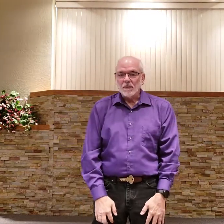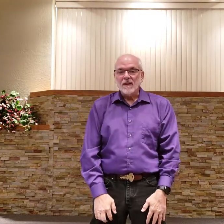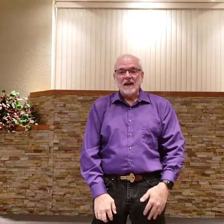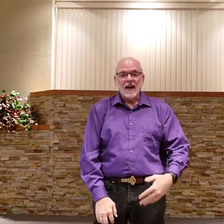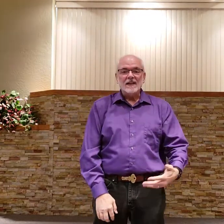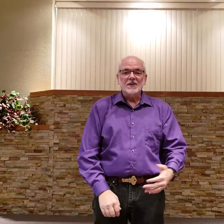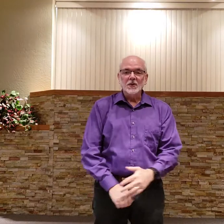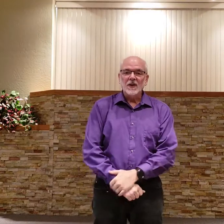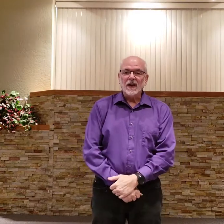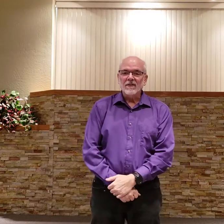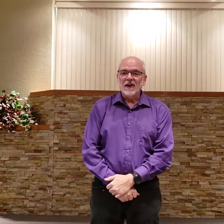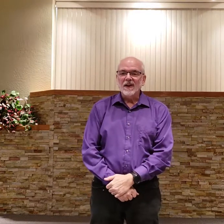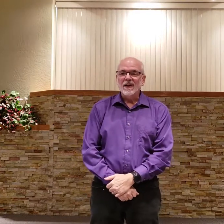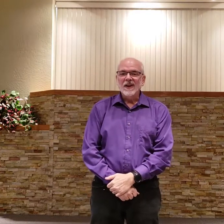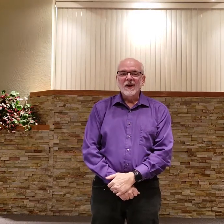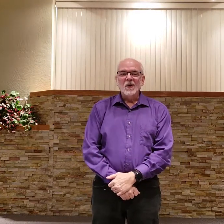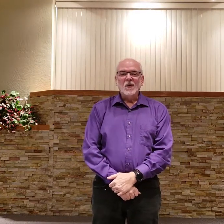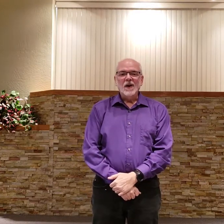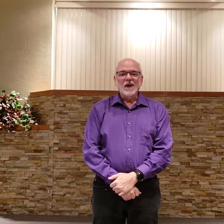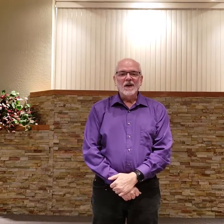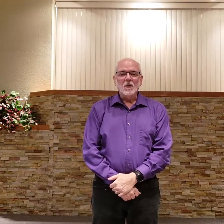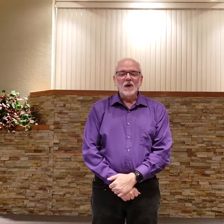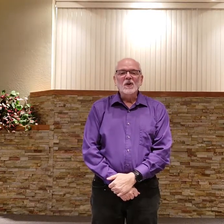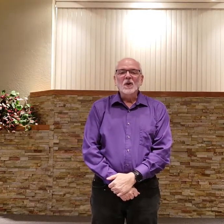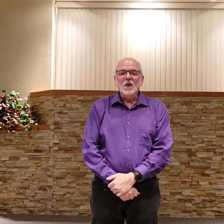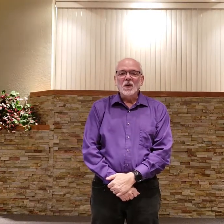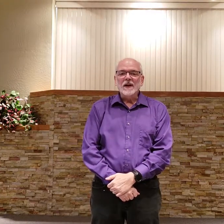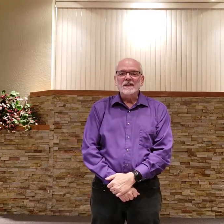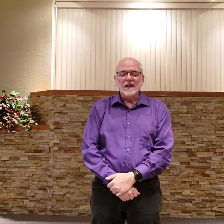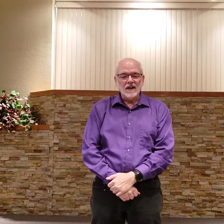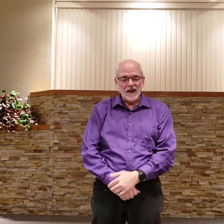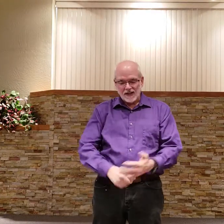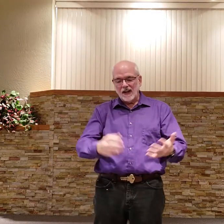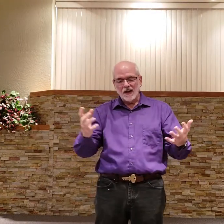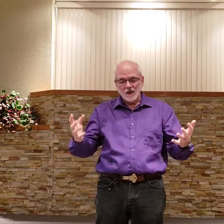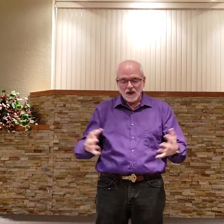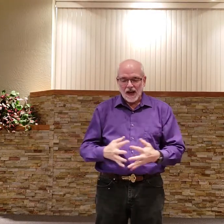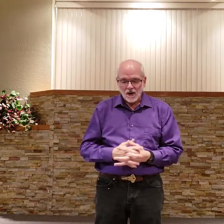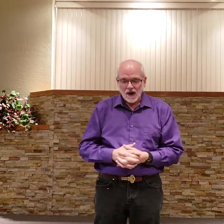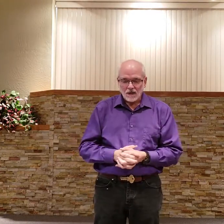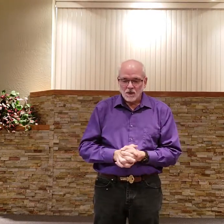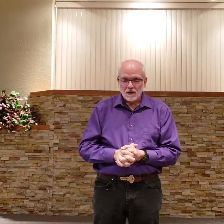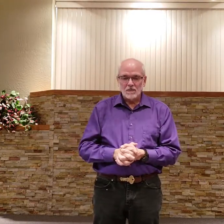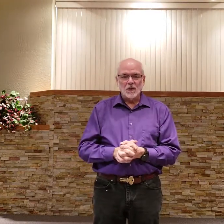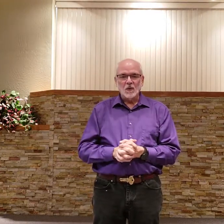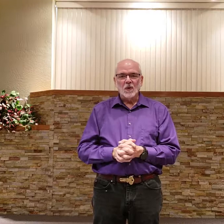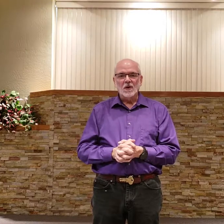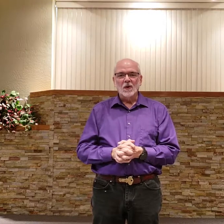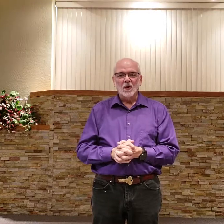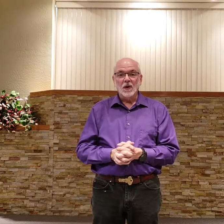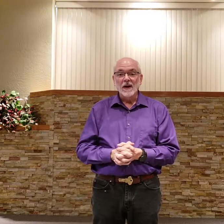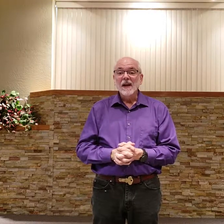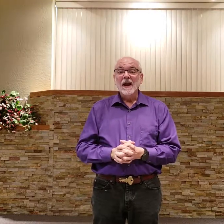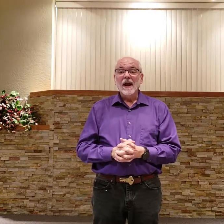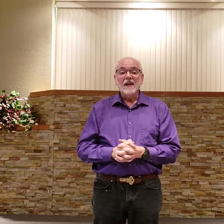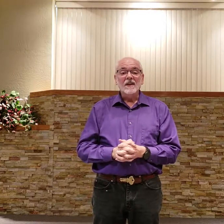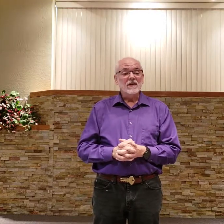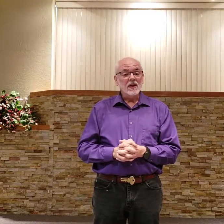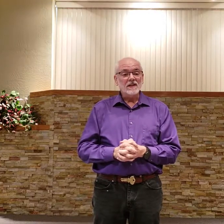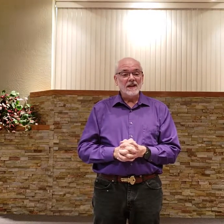in the last two that I've done where the word glory is there. And I tell you how I remember the word glory. And if just in case